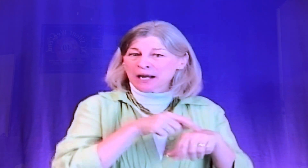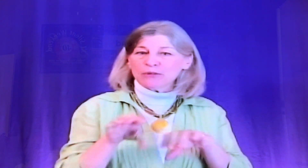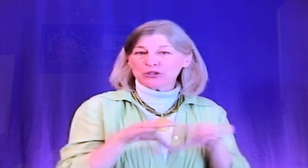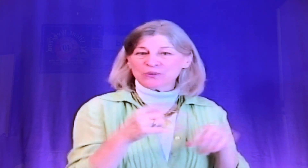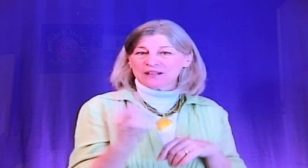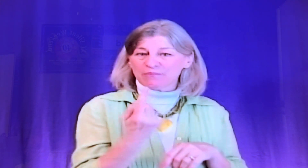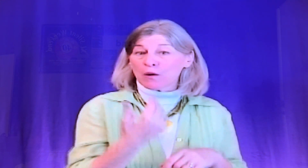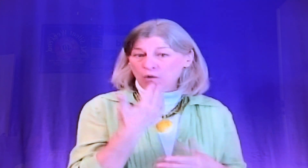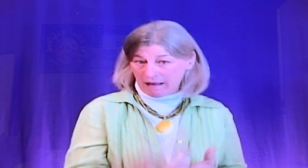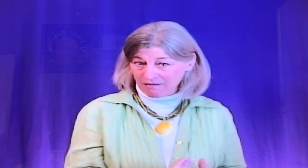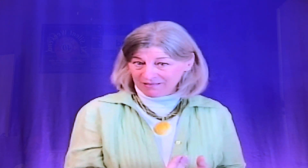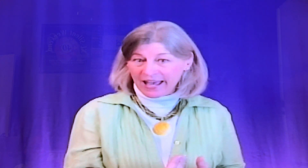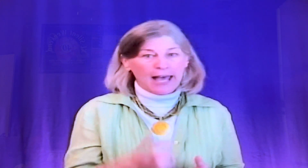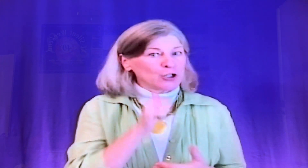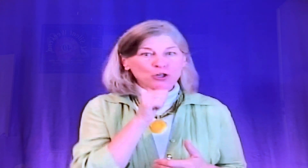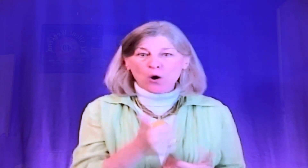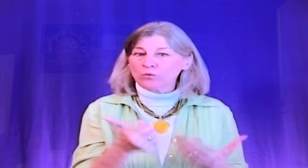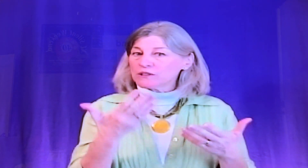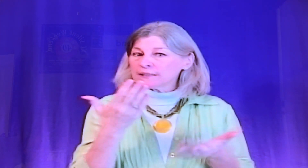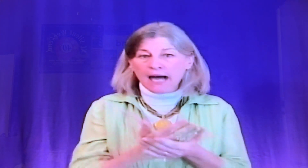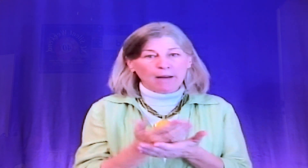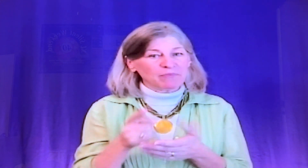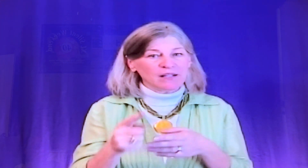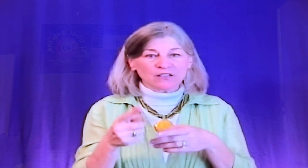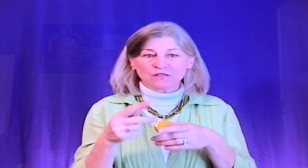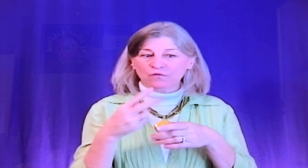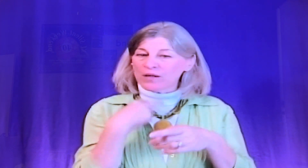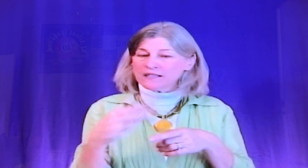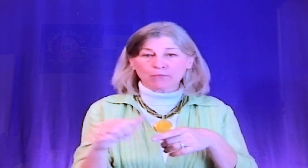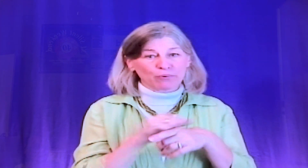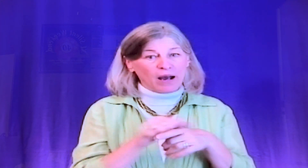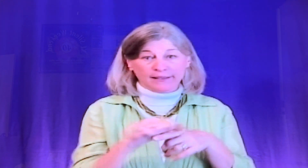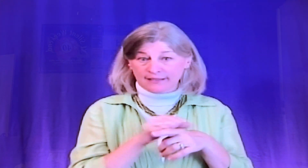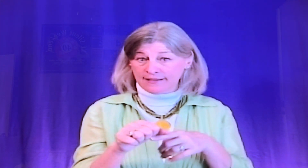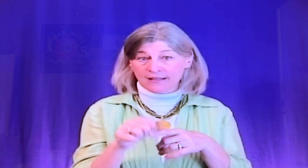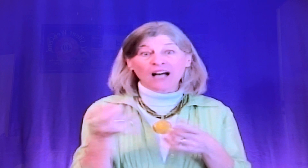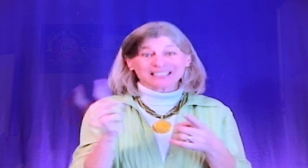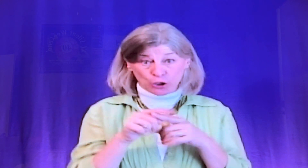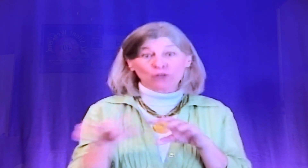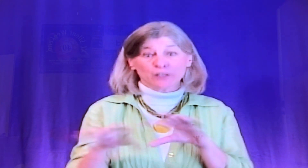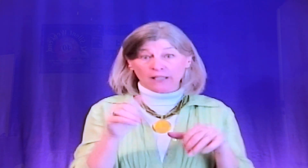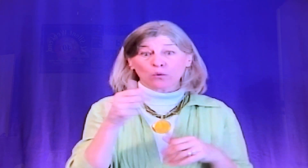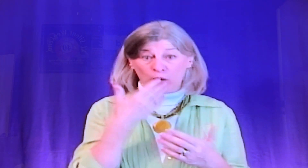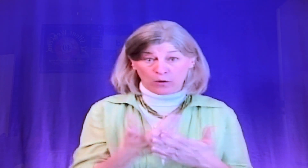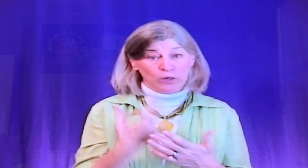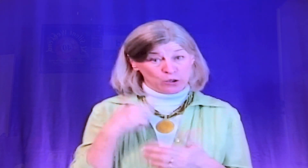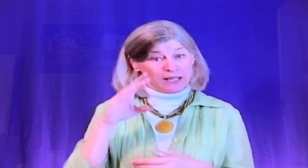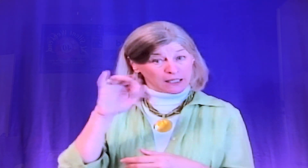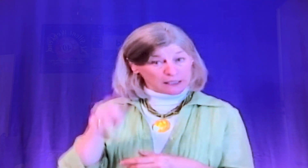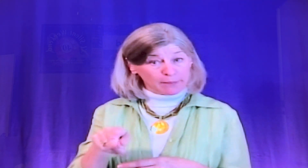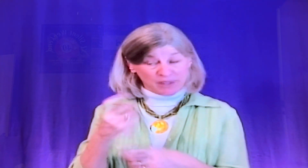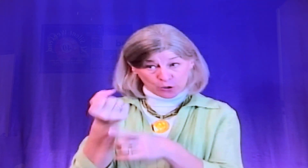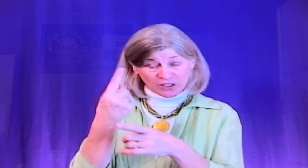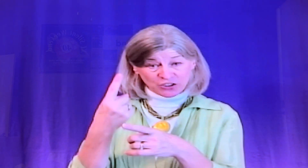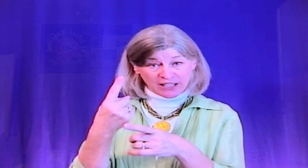you do something well, and don't stop this voicing practice until you've done it well. When you get a clip that you understand the